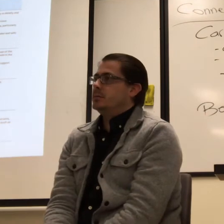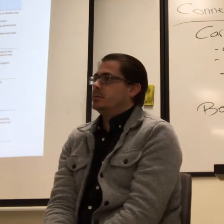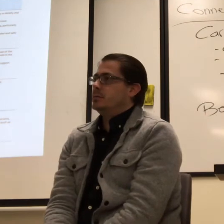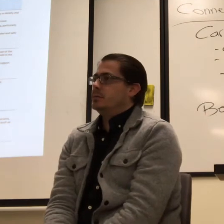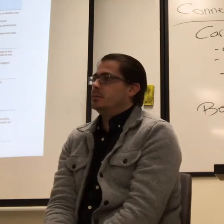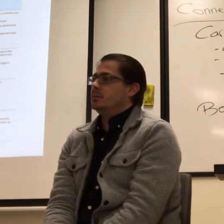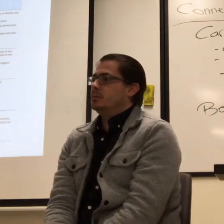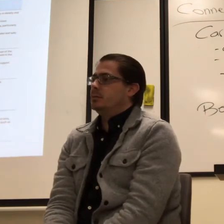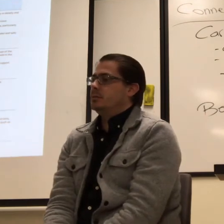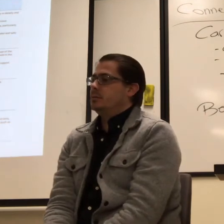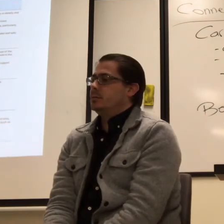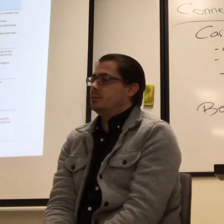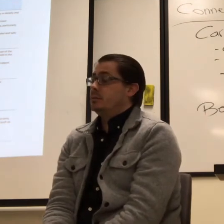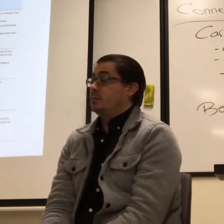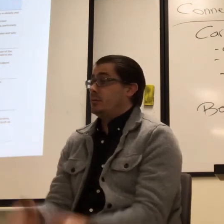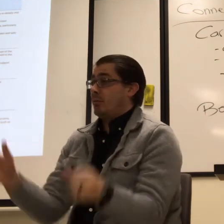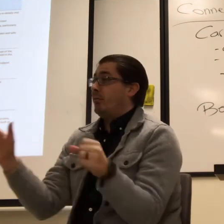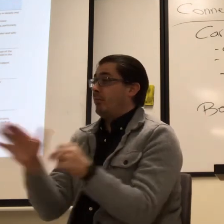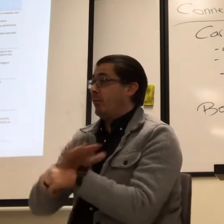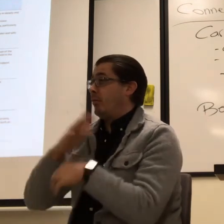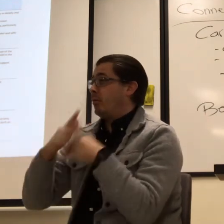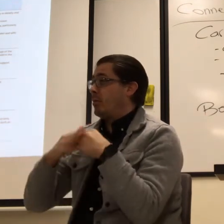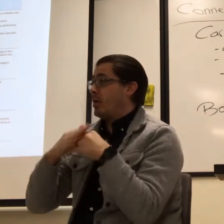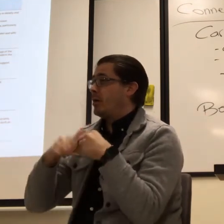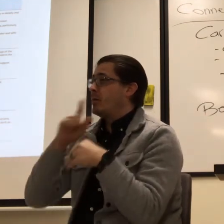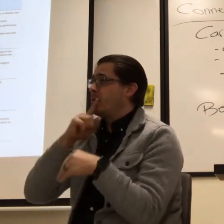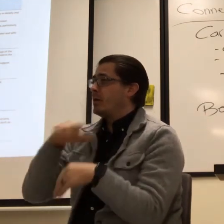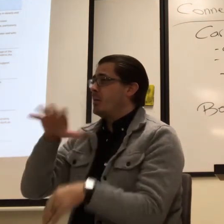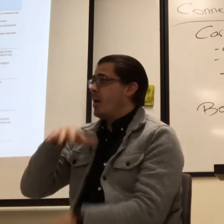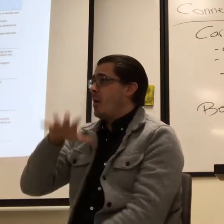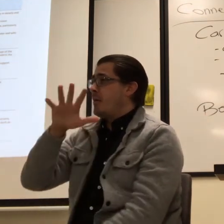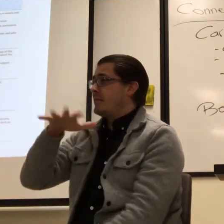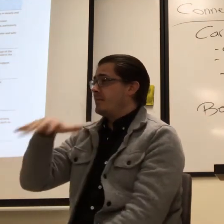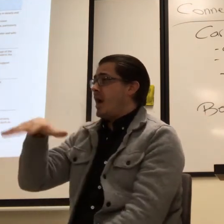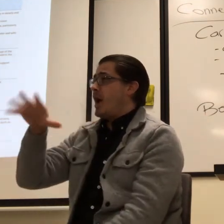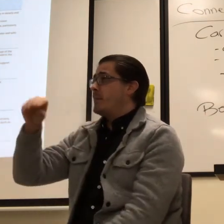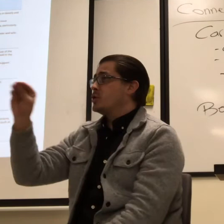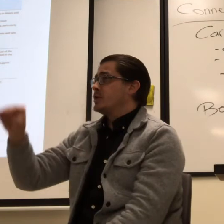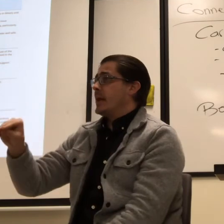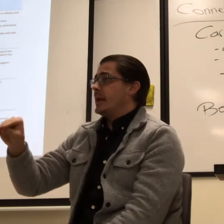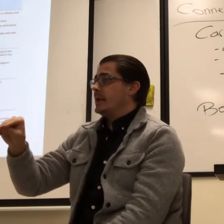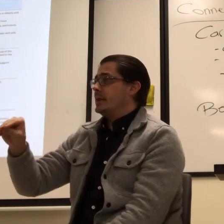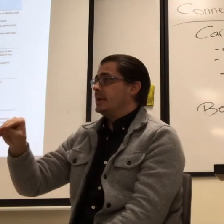Whole blood is actually about 55%